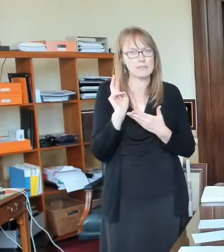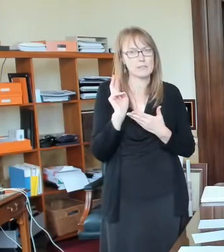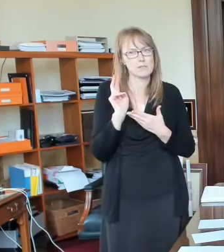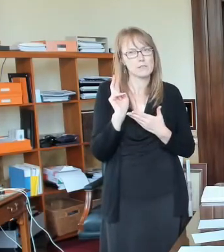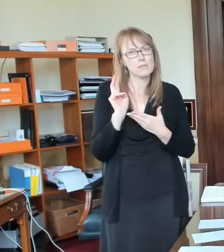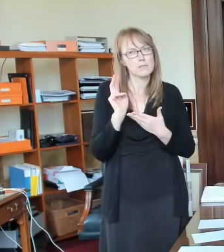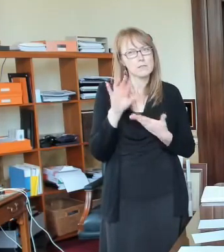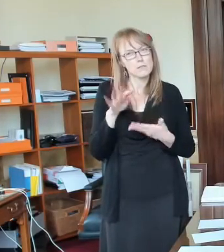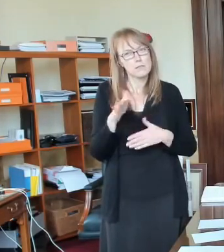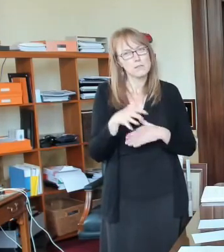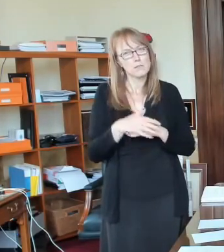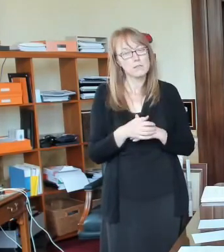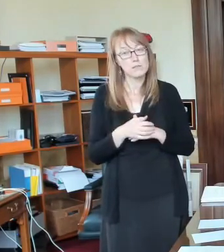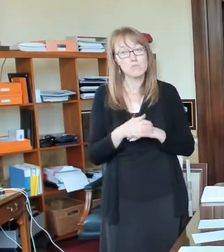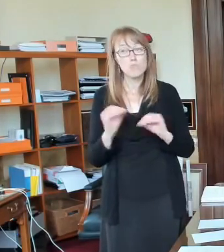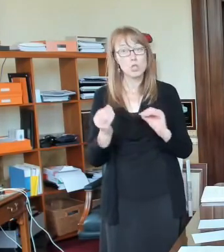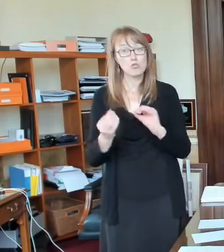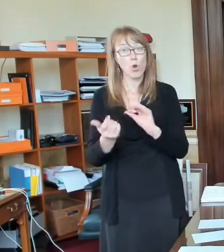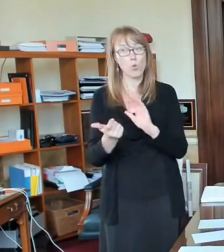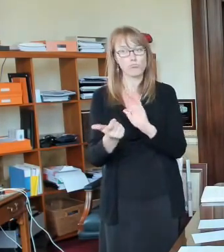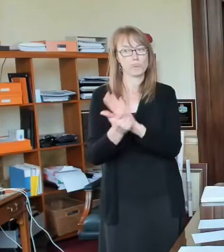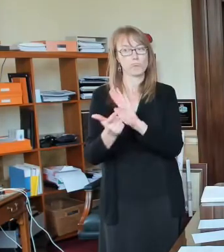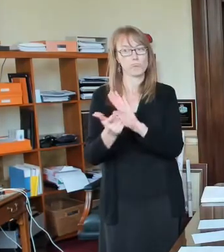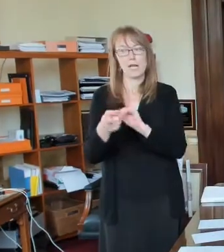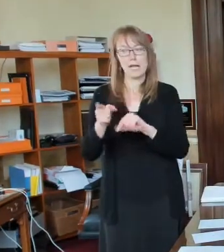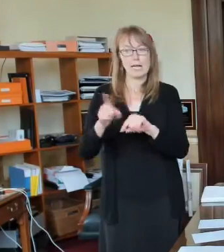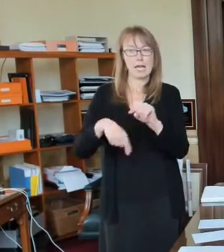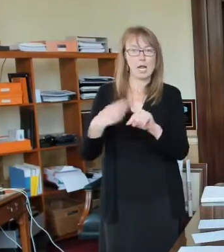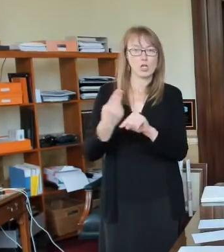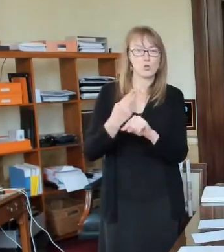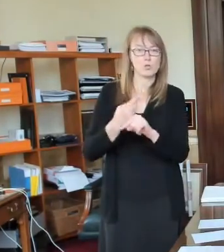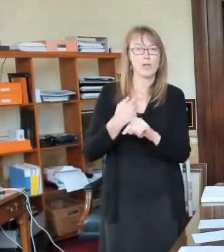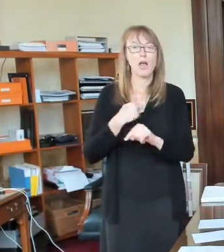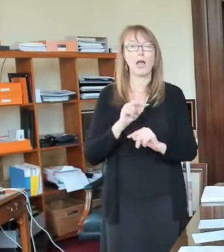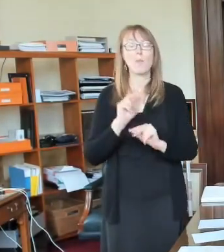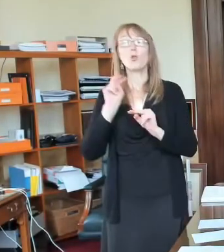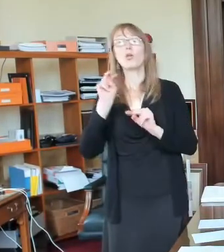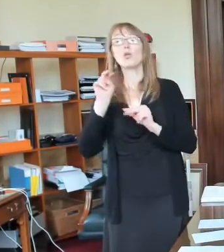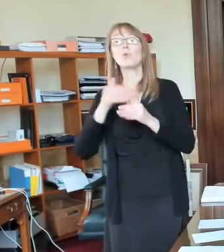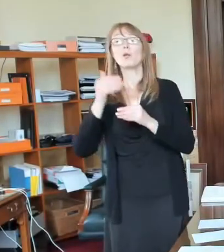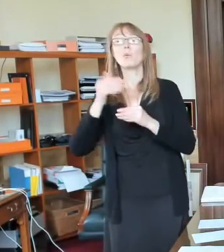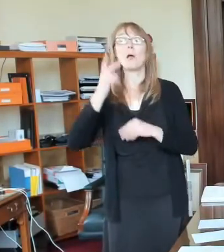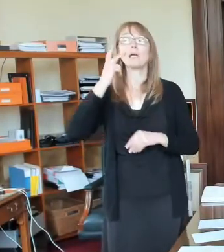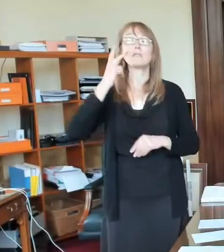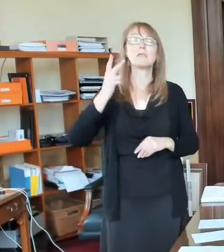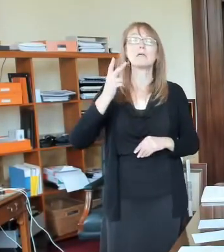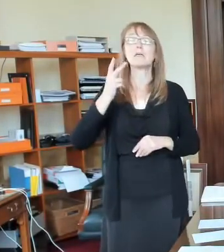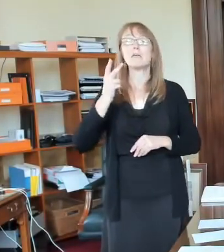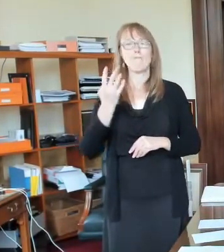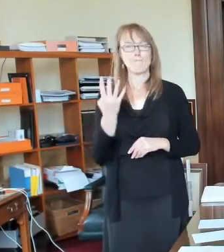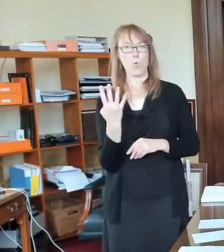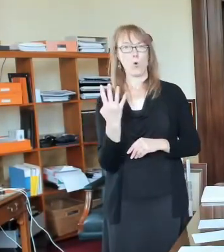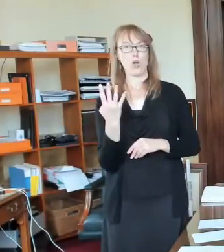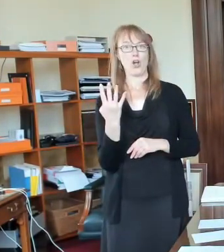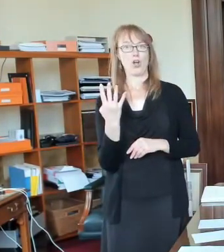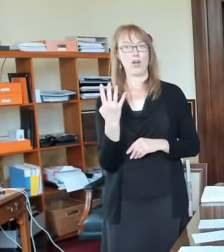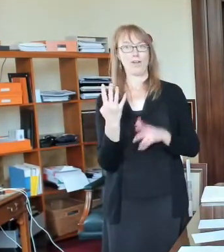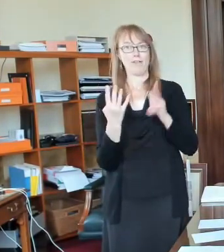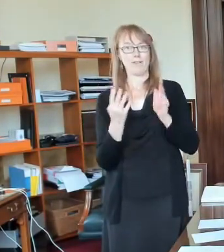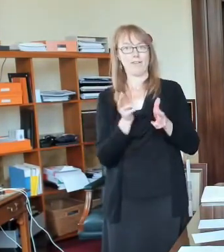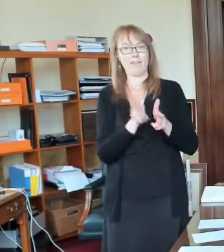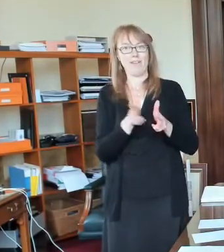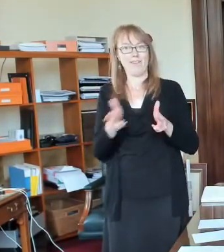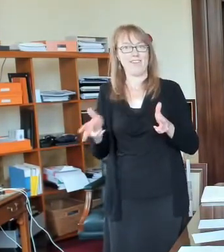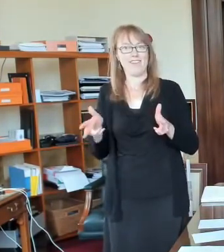you know, there's no prohibition on using the rental scooters. I'm looking out my window here and I see about 4 of them lined up on the corner right outside the